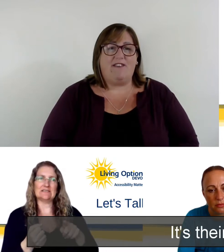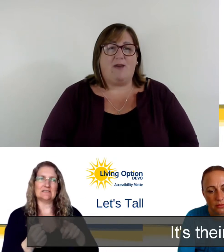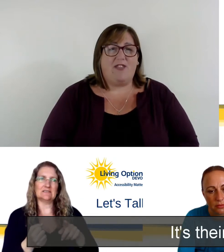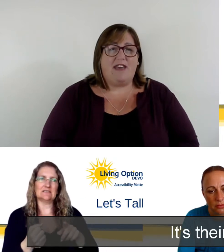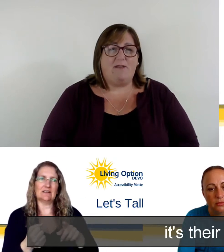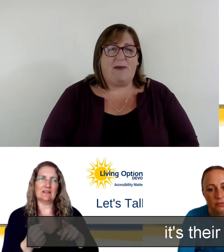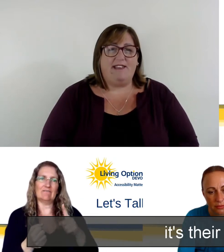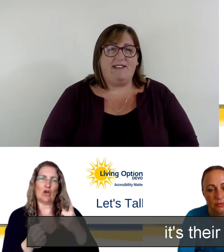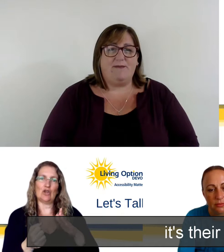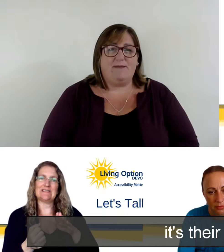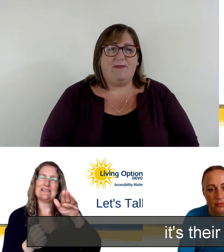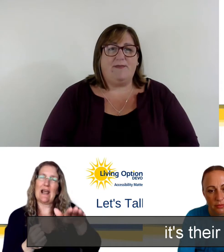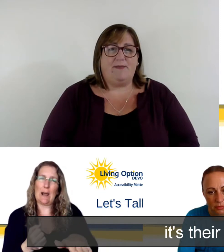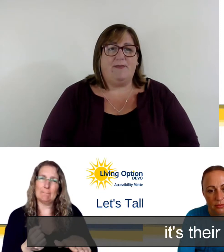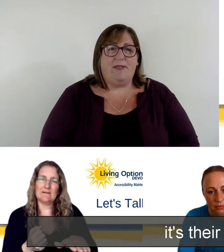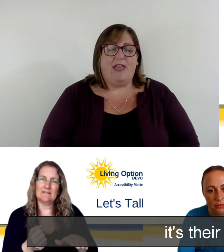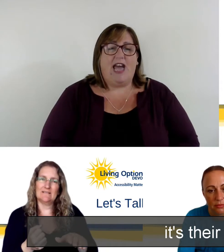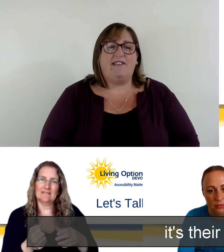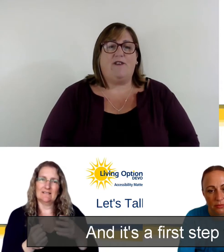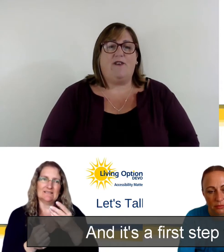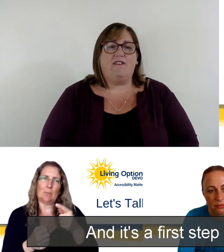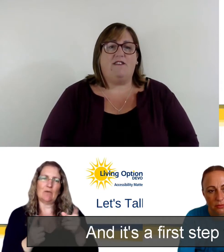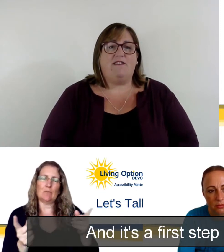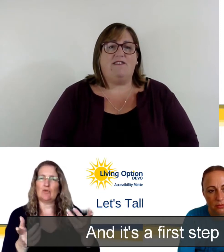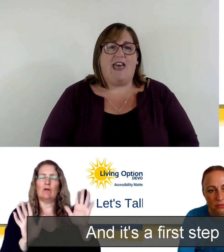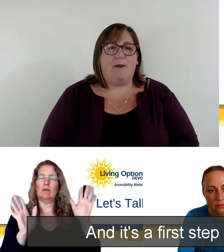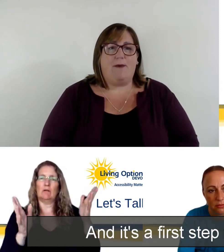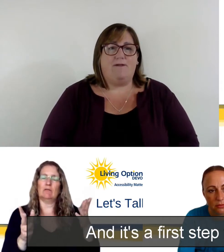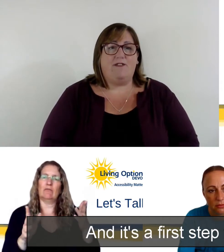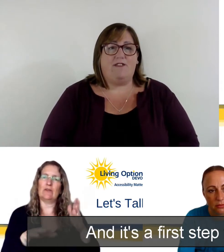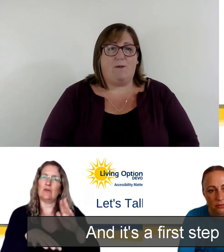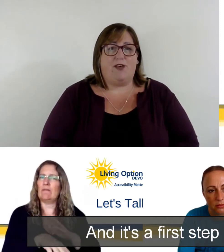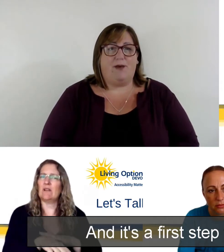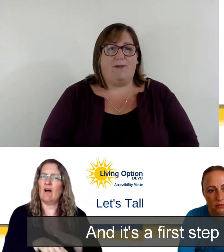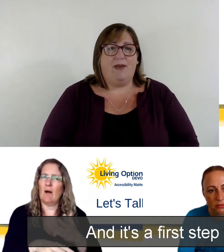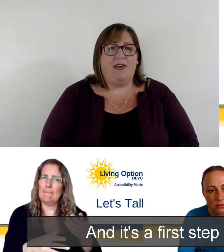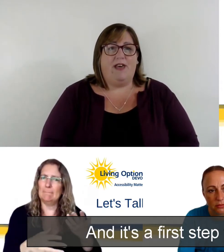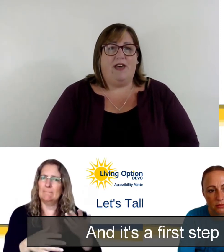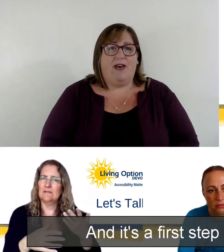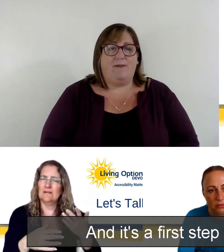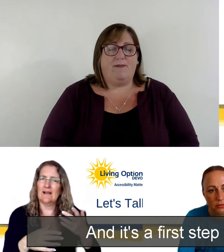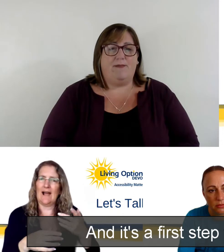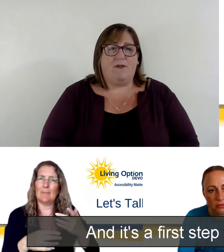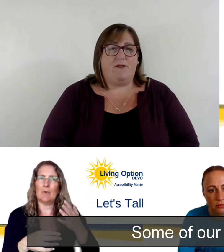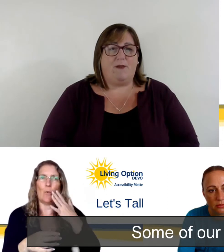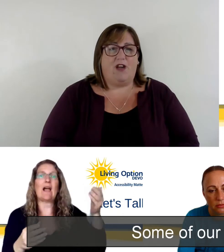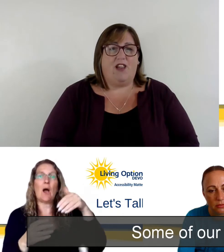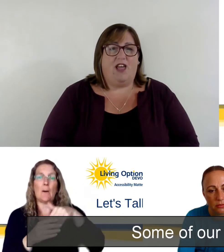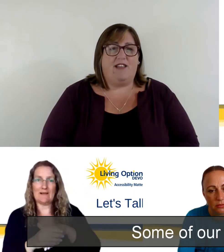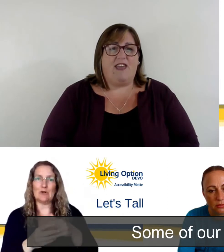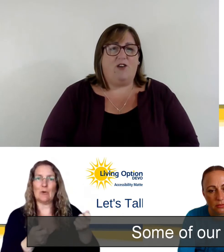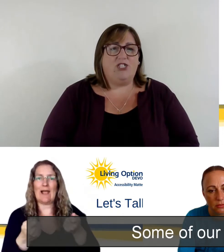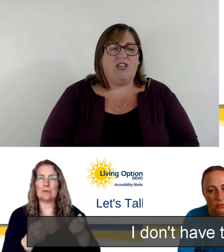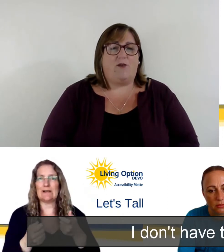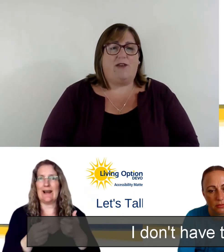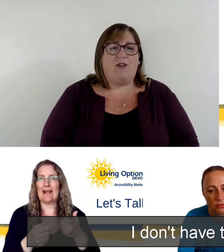It's their time, it's their space. And it's a first step for some of them. Some of our